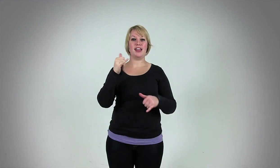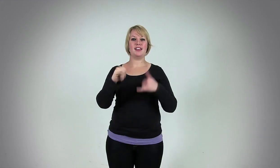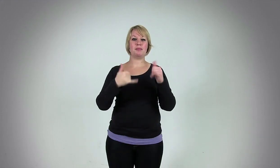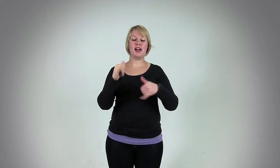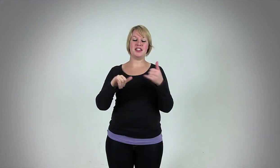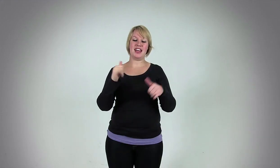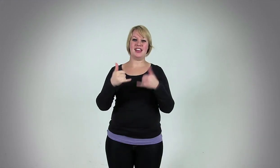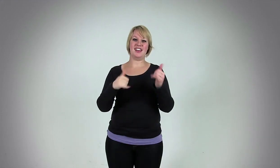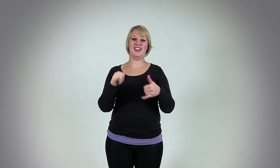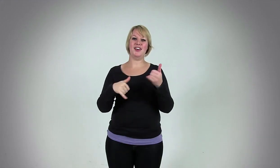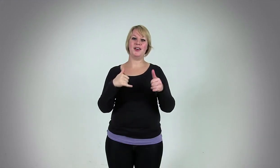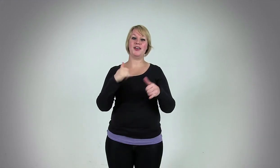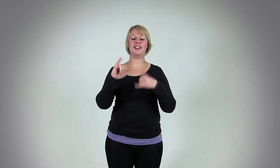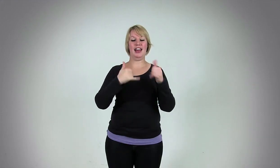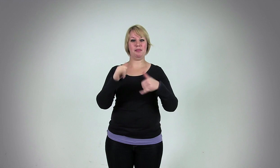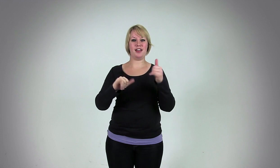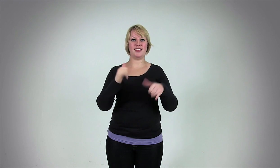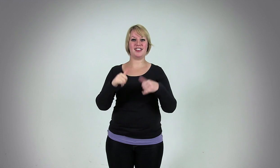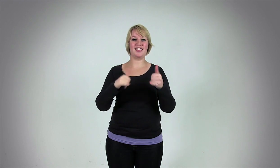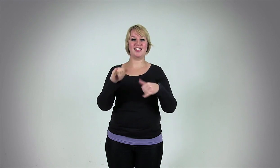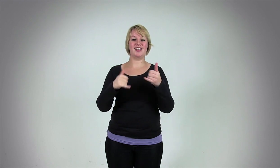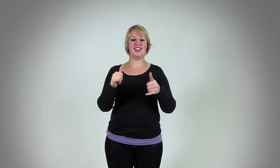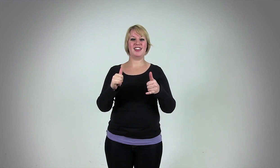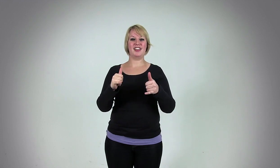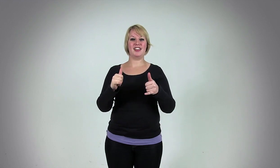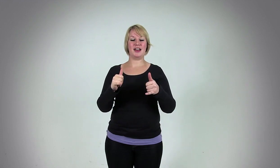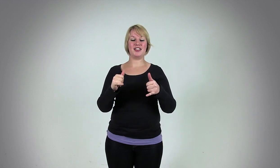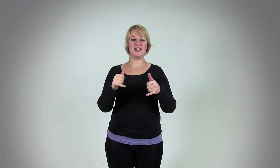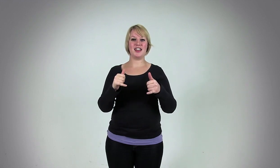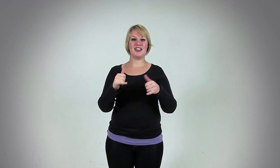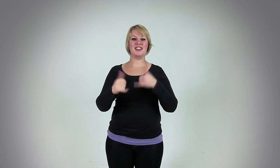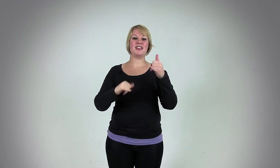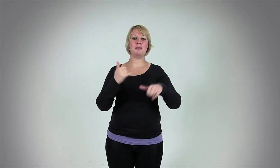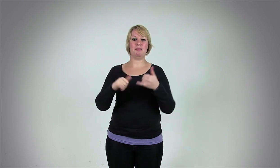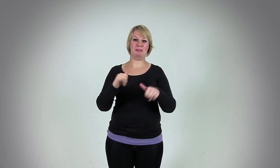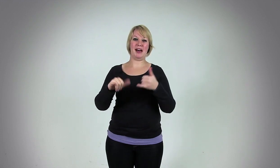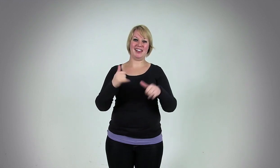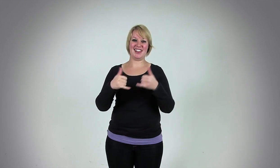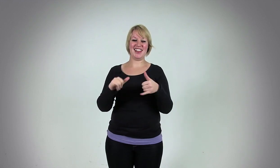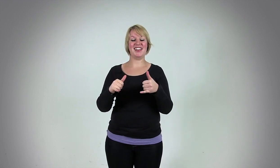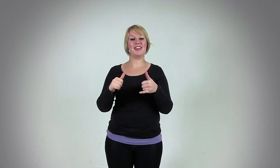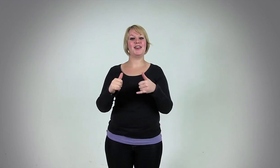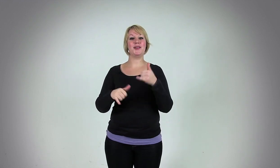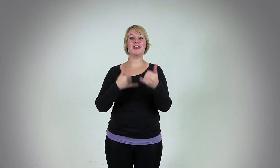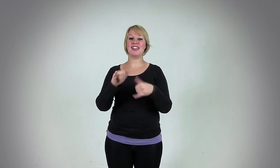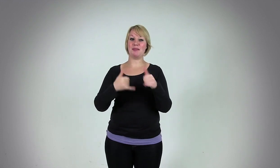is party or celebrate. Now it's your turn. Party or